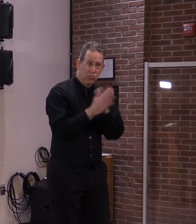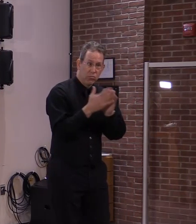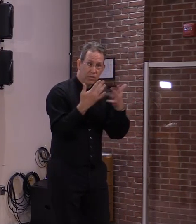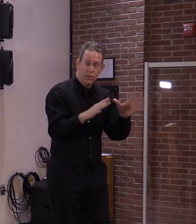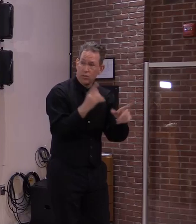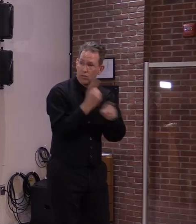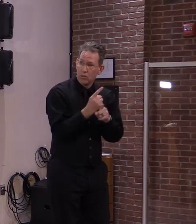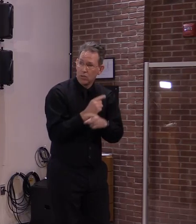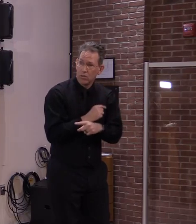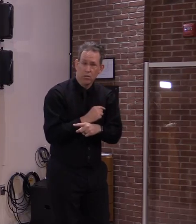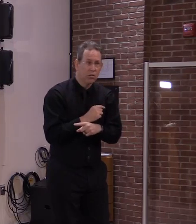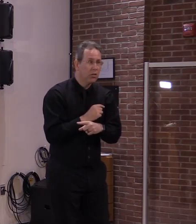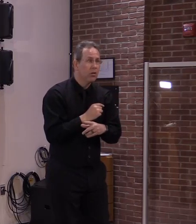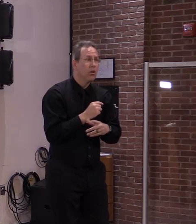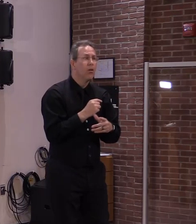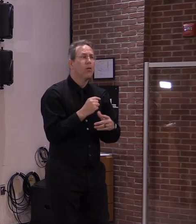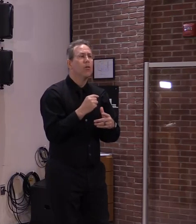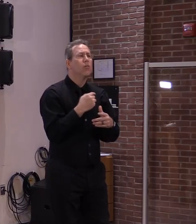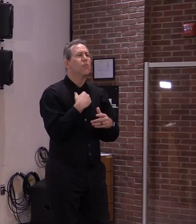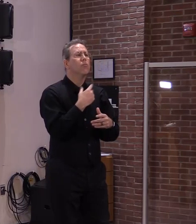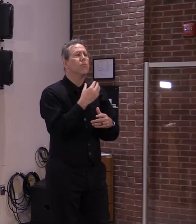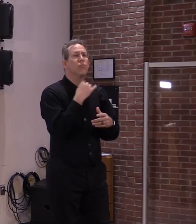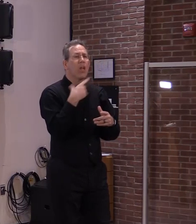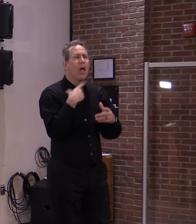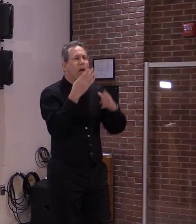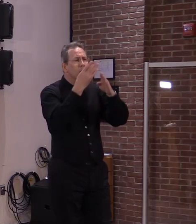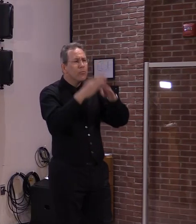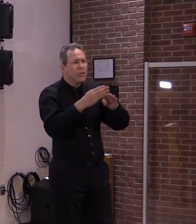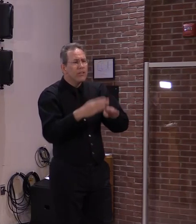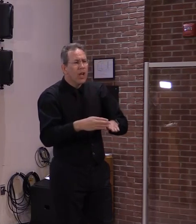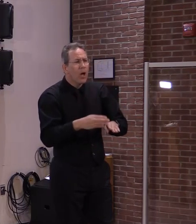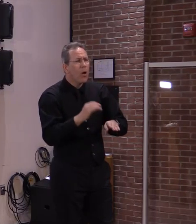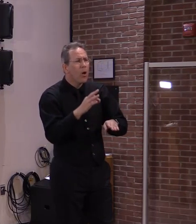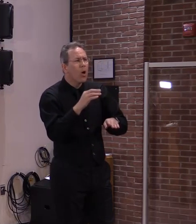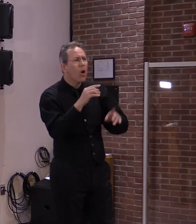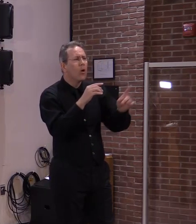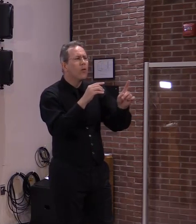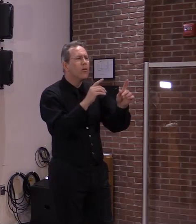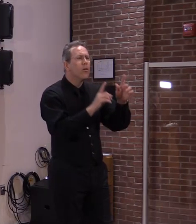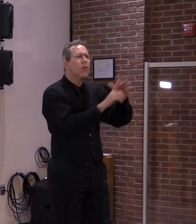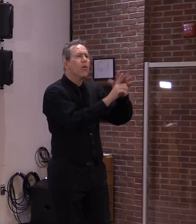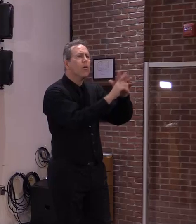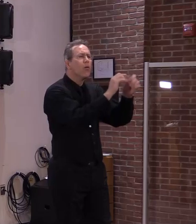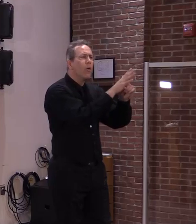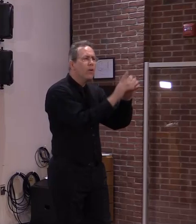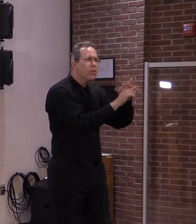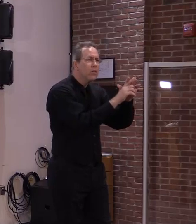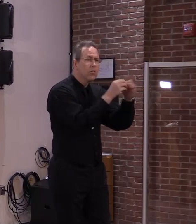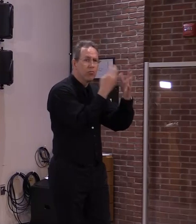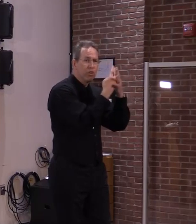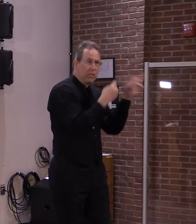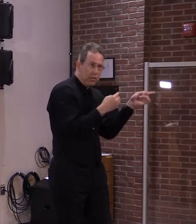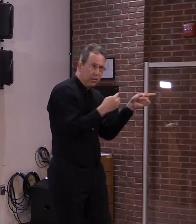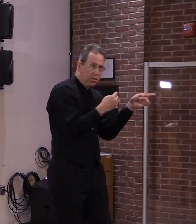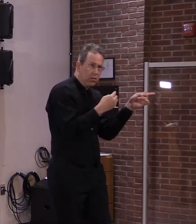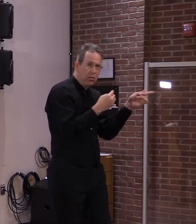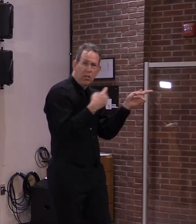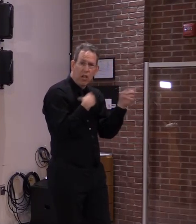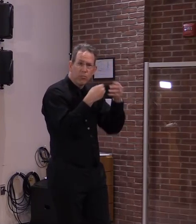just sort of breakdown of what the uptake has been among the incarcerated population at this time? I don't, Liam, but let me get back to